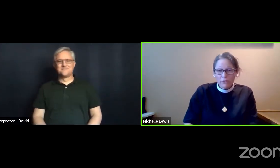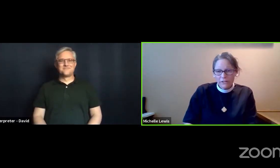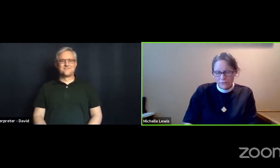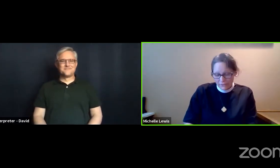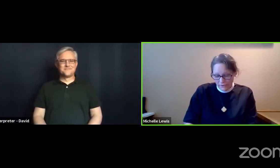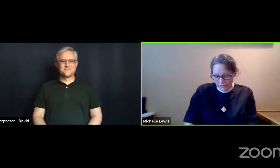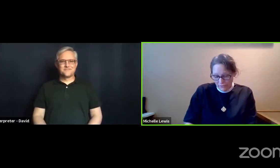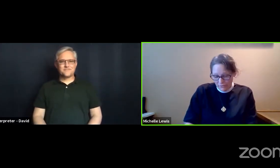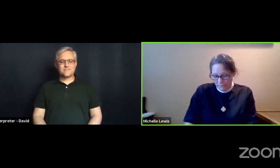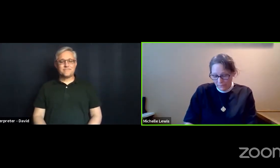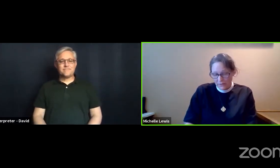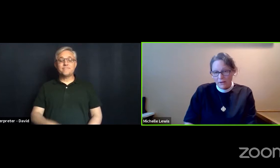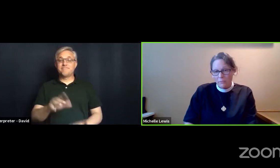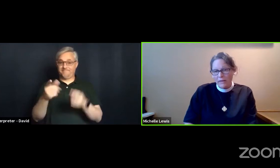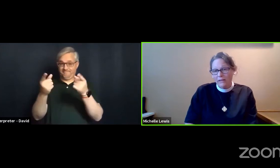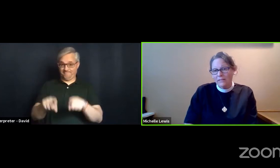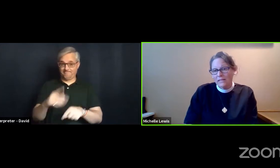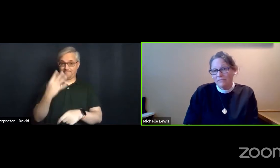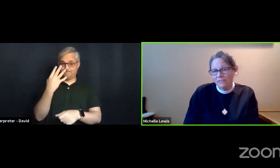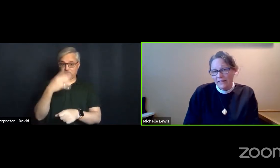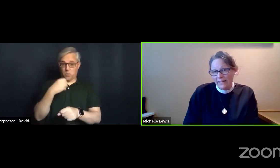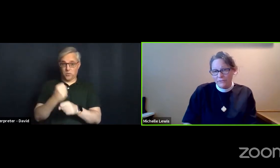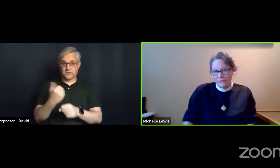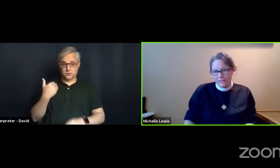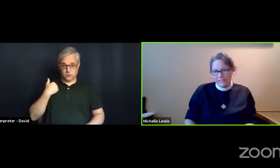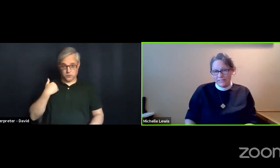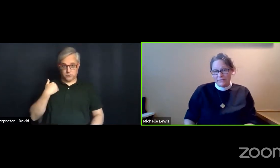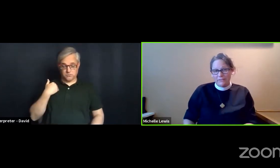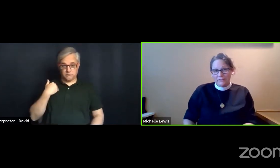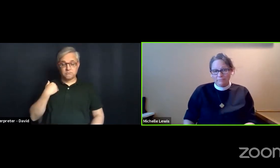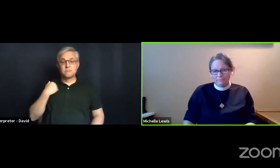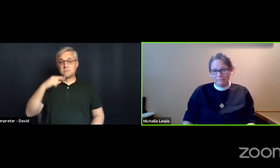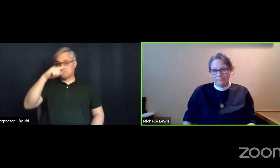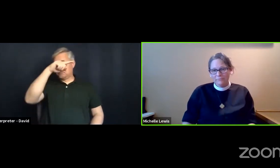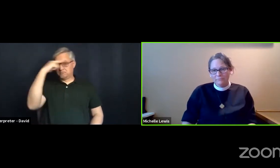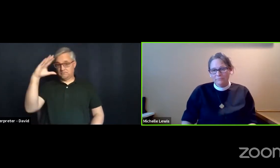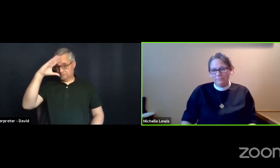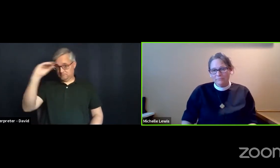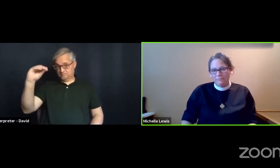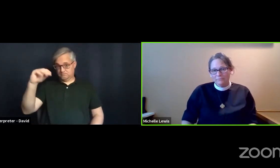So 4 years ago, a man named Philando Castillo